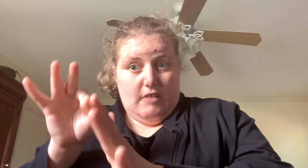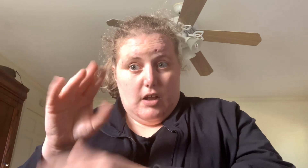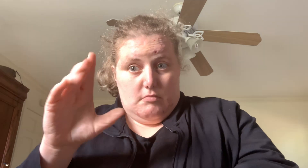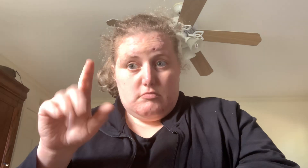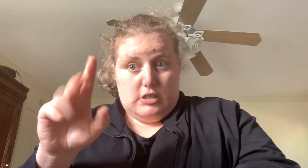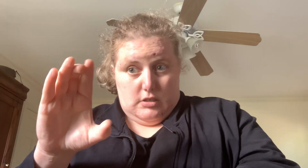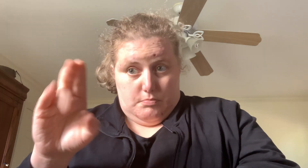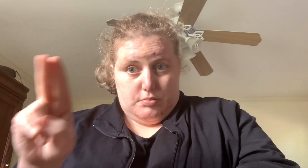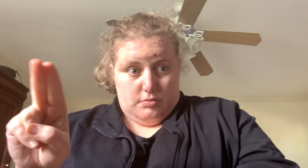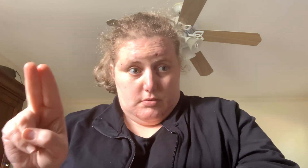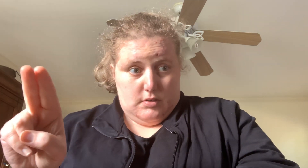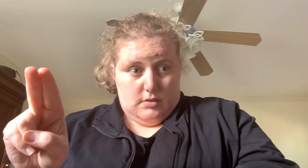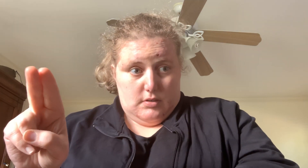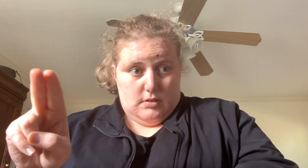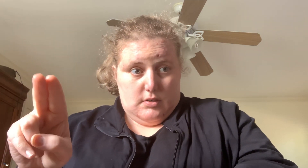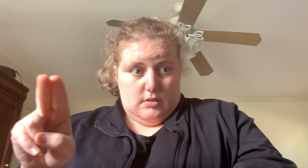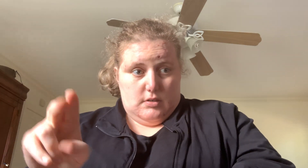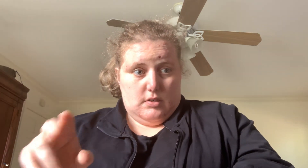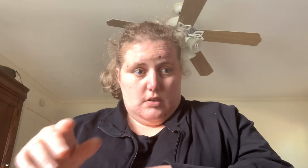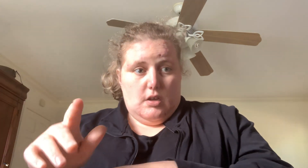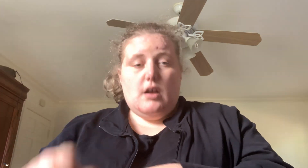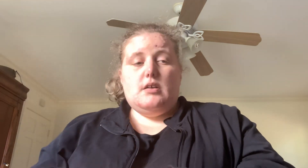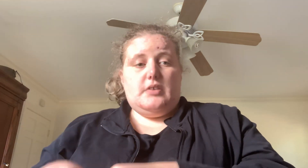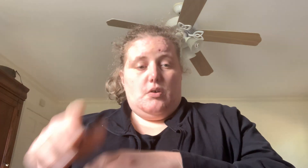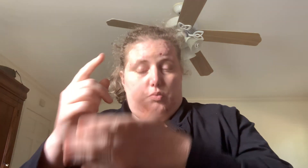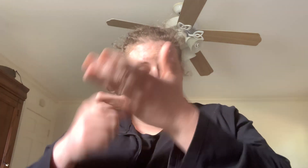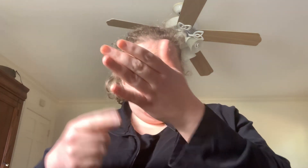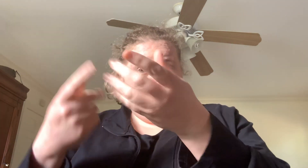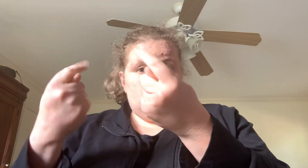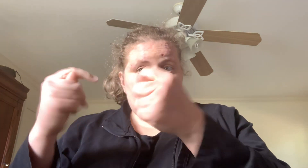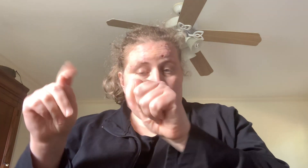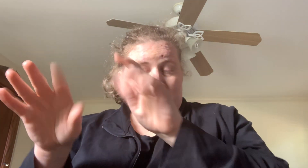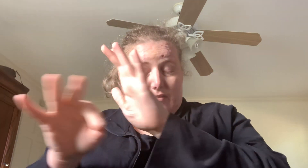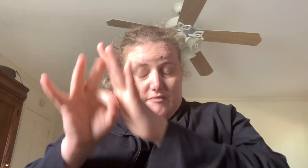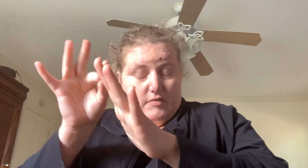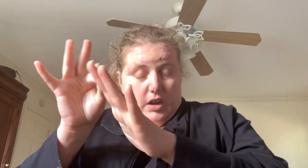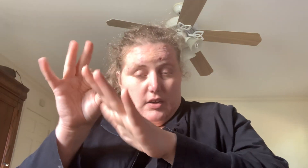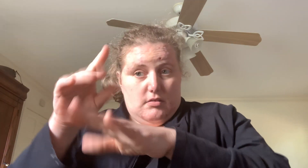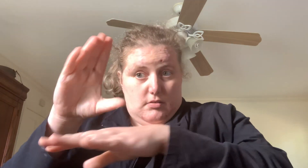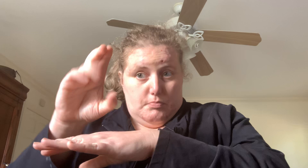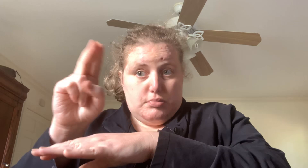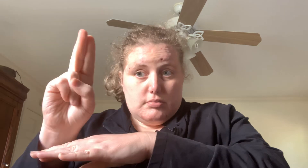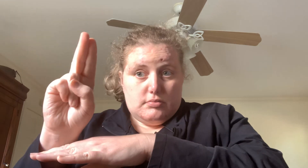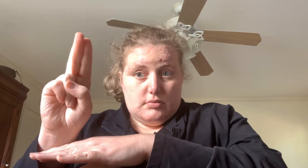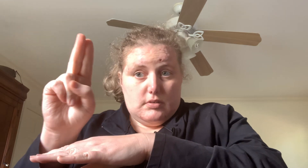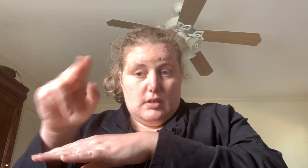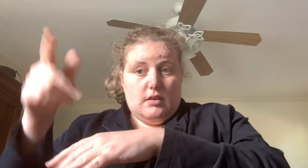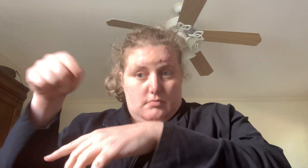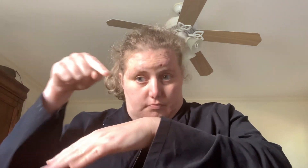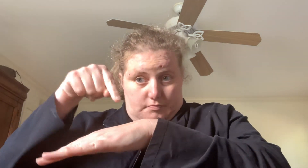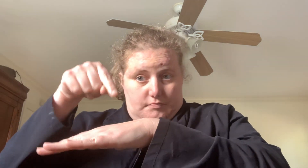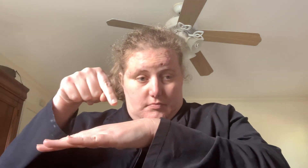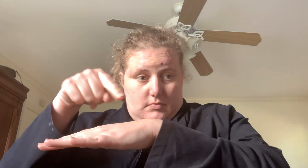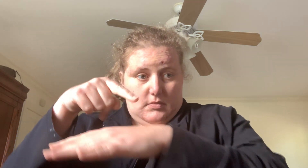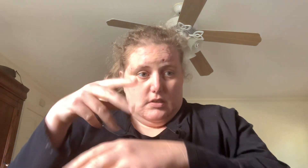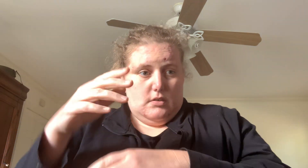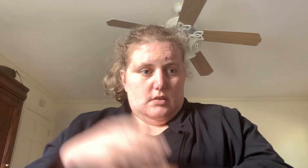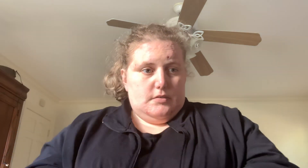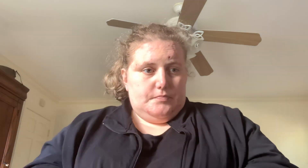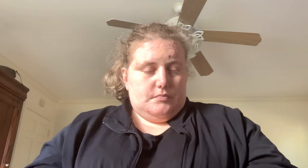it always goes at the top of our ratio. So if we look here, we see that in a given basic equation,